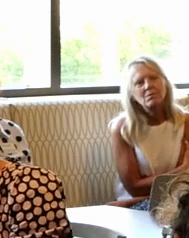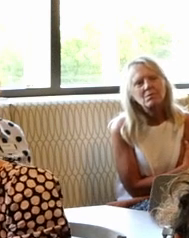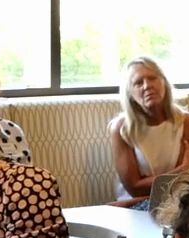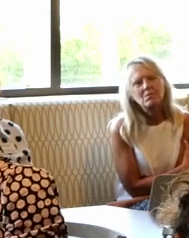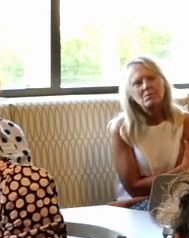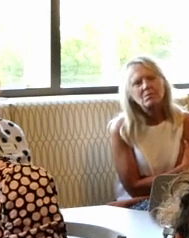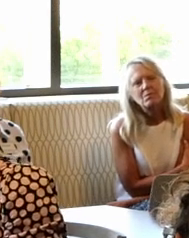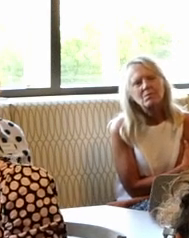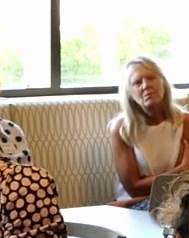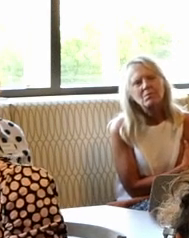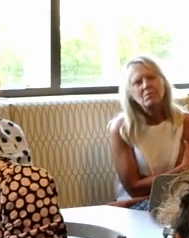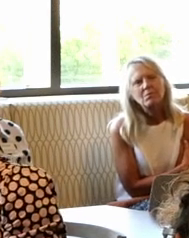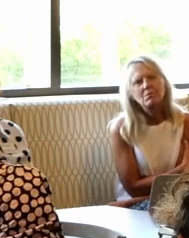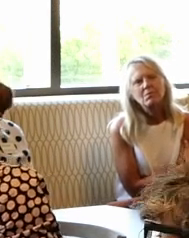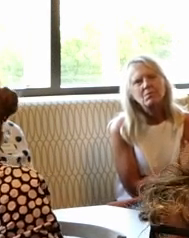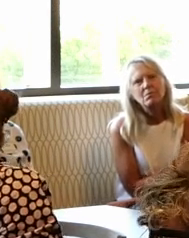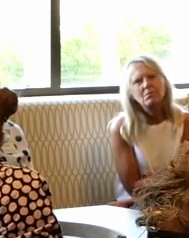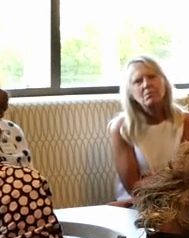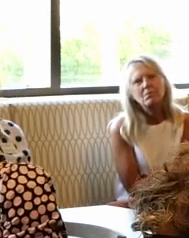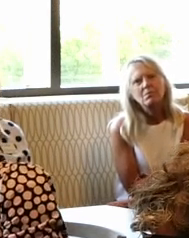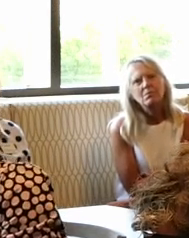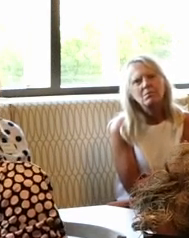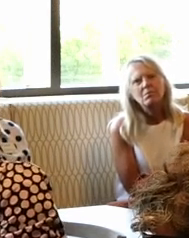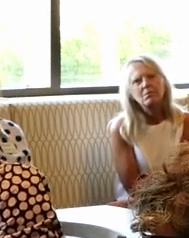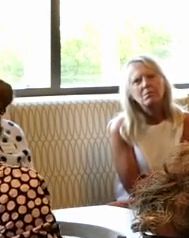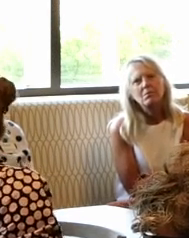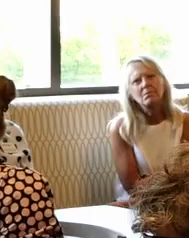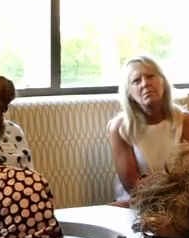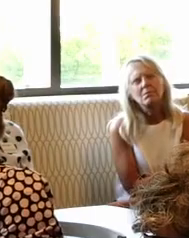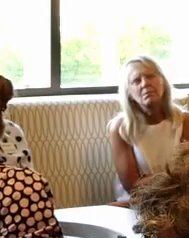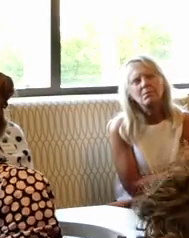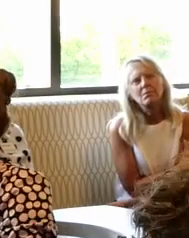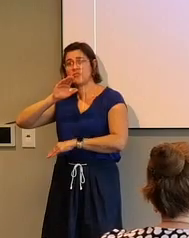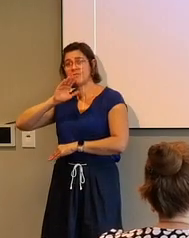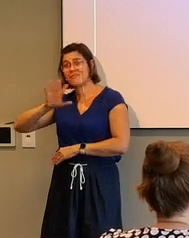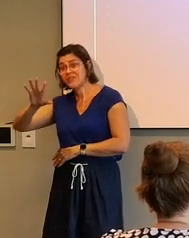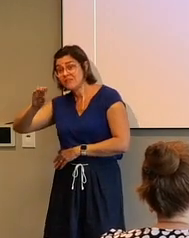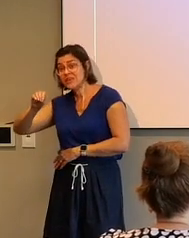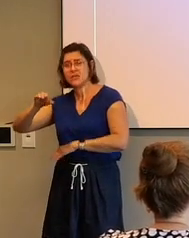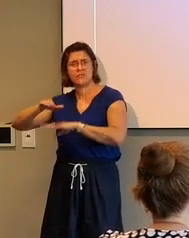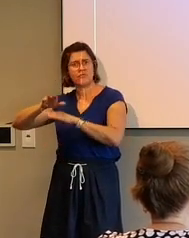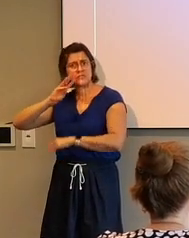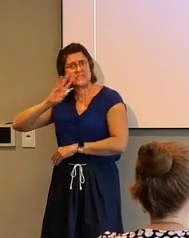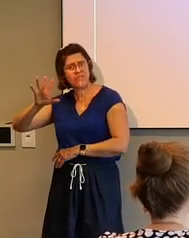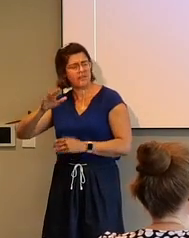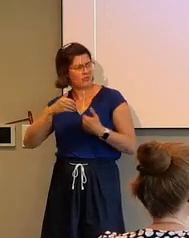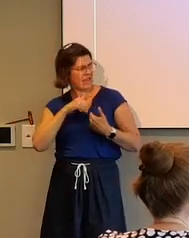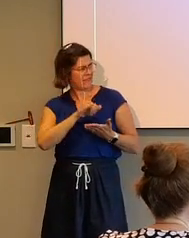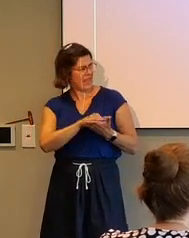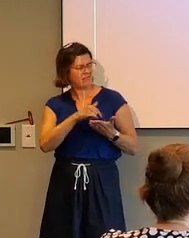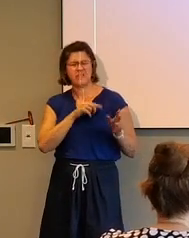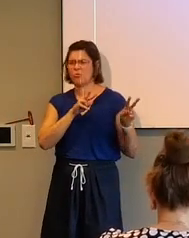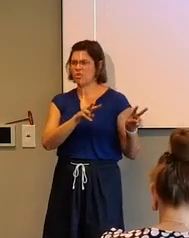they also have a segment for age? If you're over 50, if you're over 65. Do we? I don't know. Let me look,